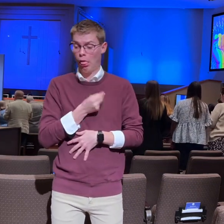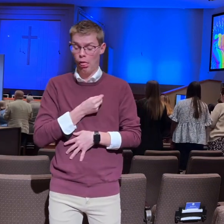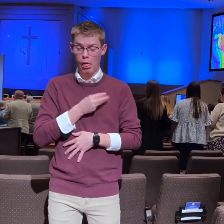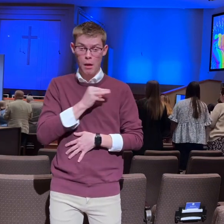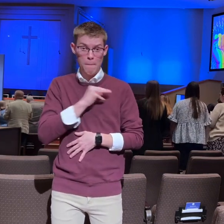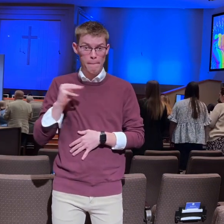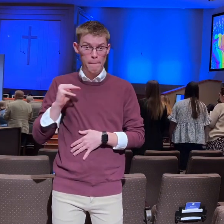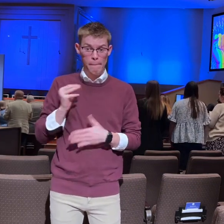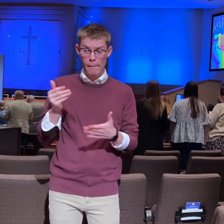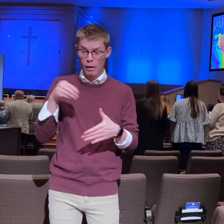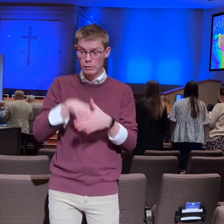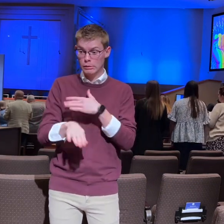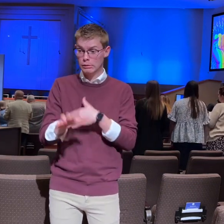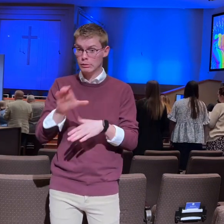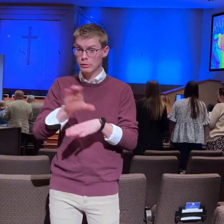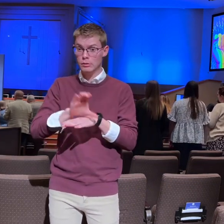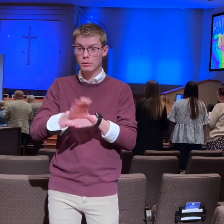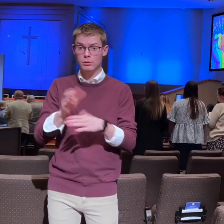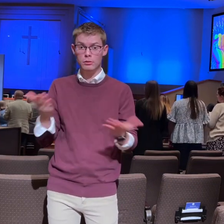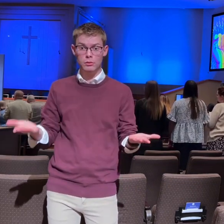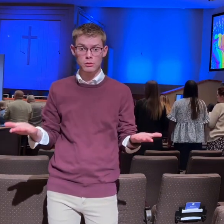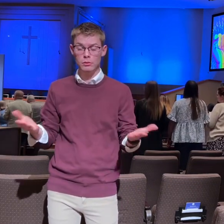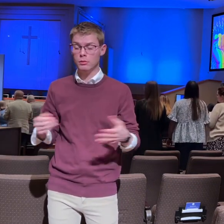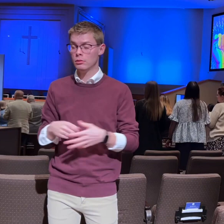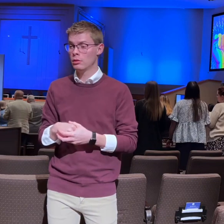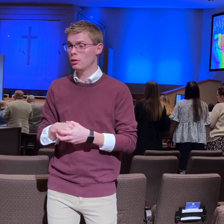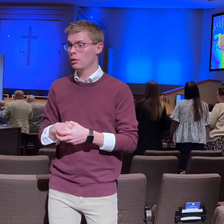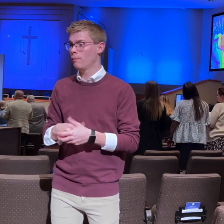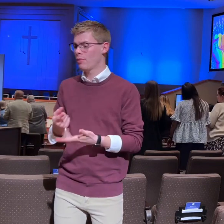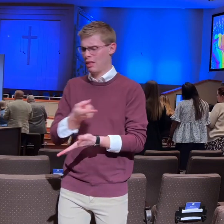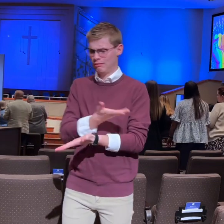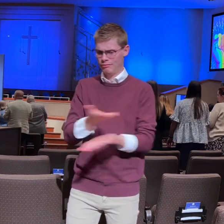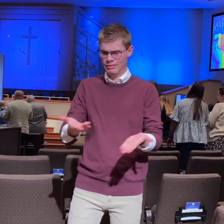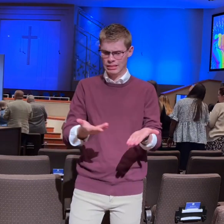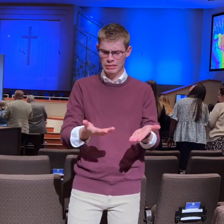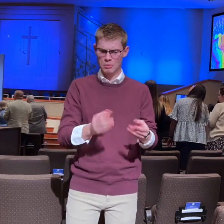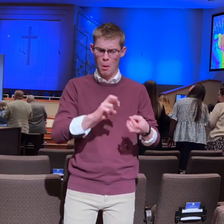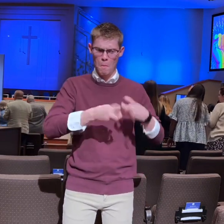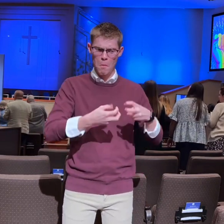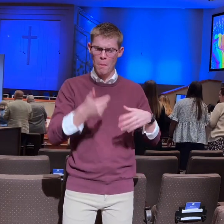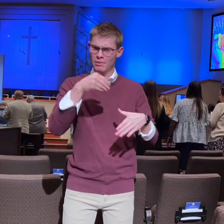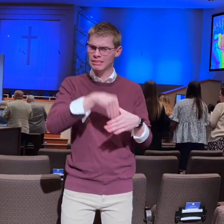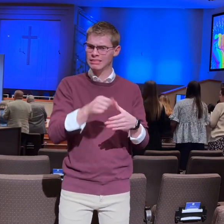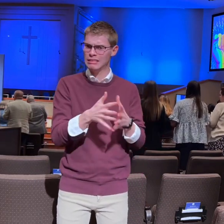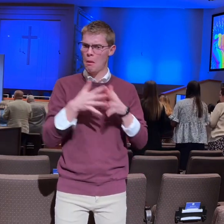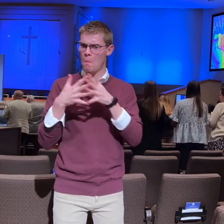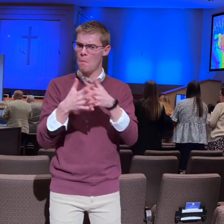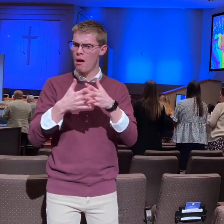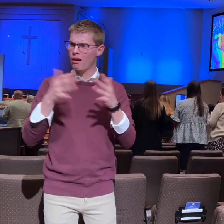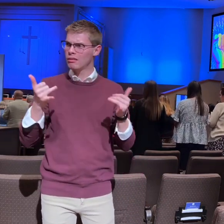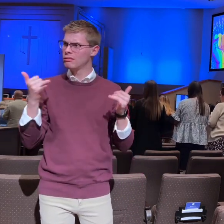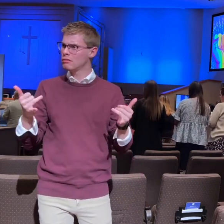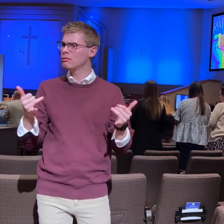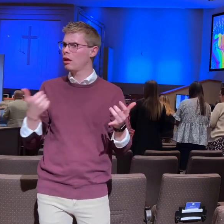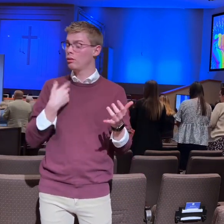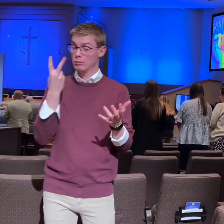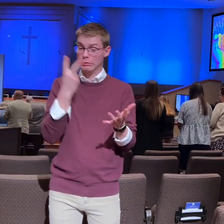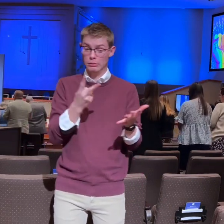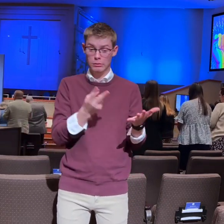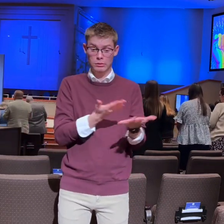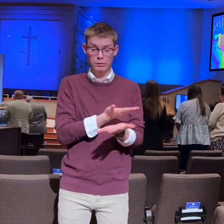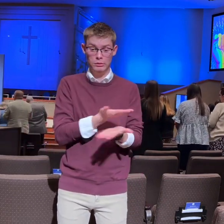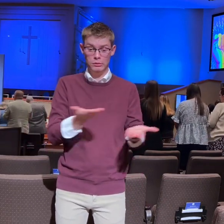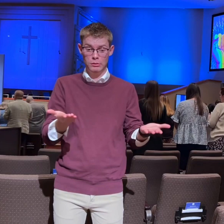necessary for presenting the gospel? Now, these are real live issues happening in our country today, and we're seeing